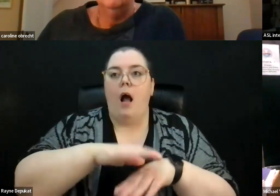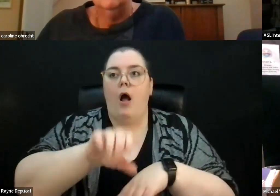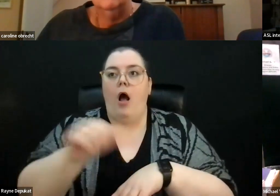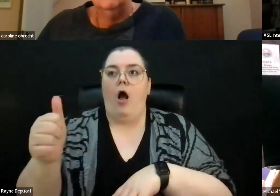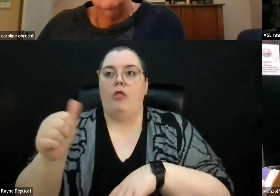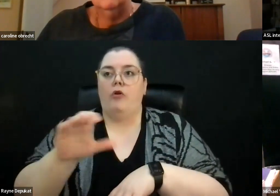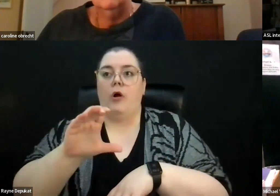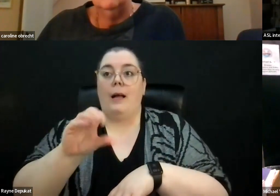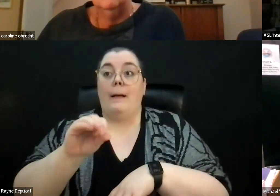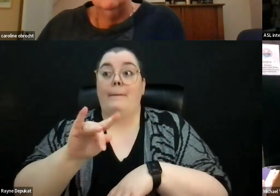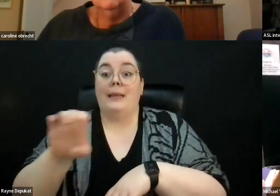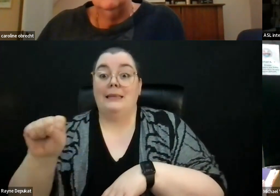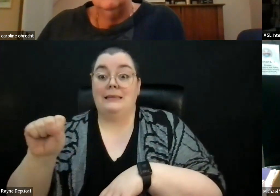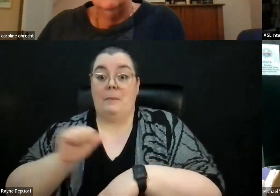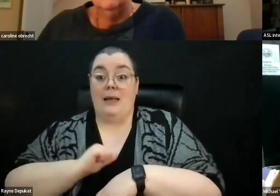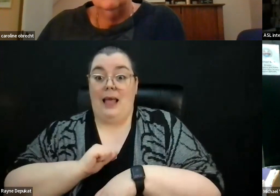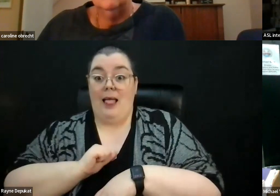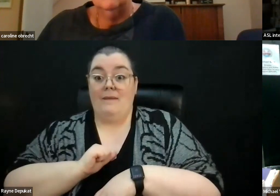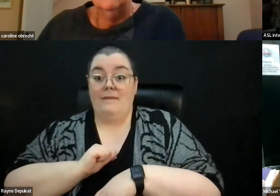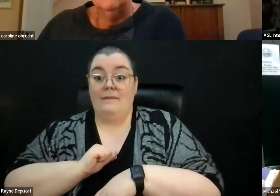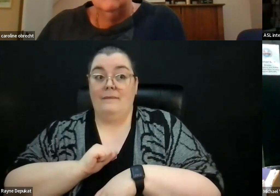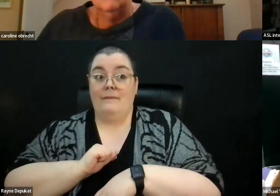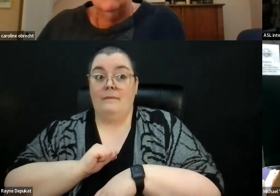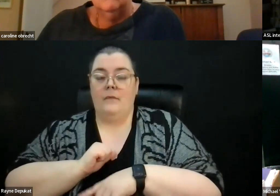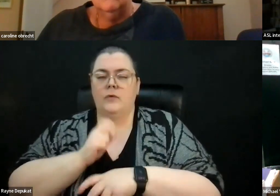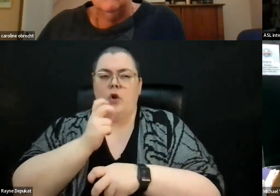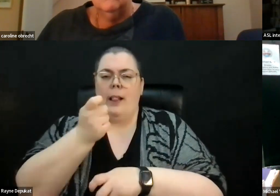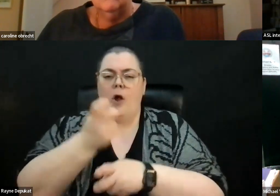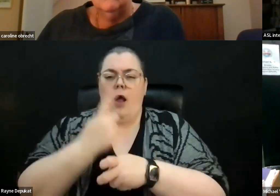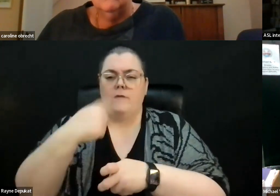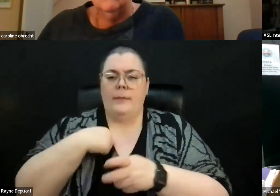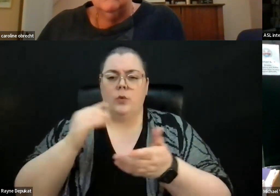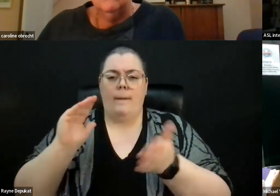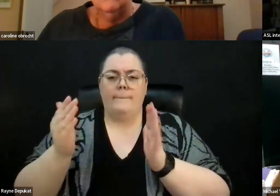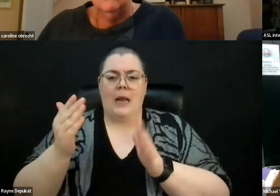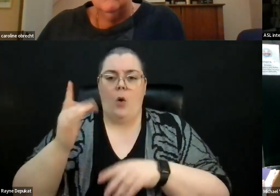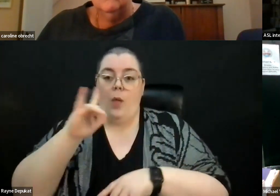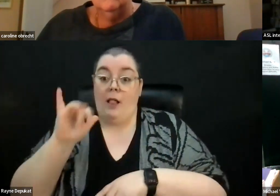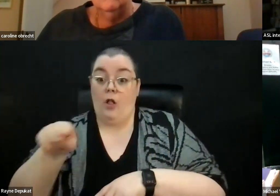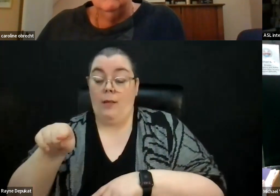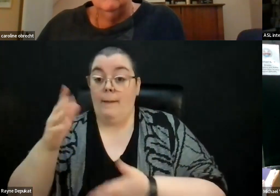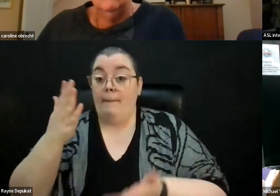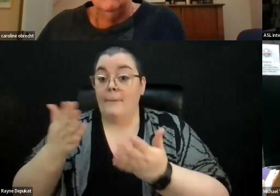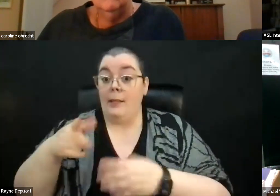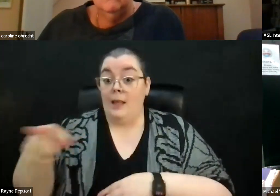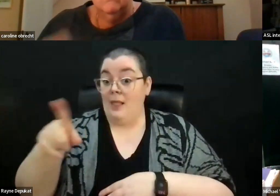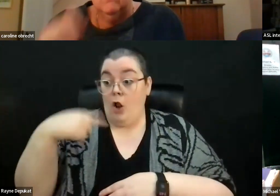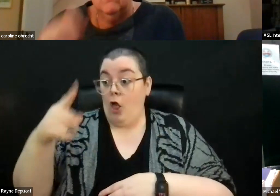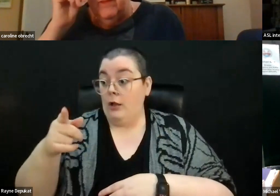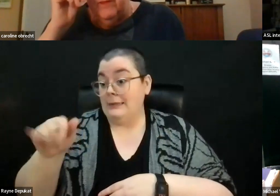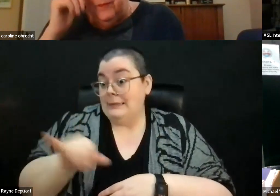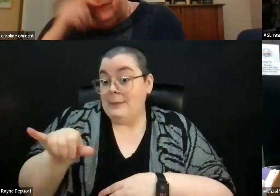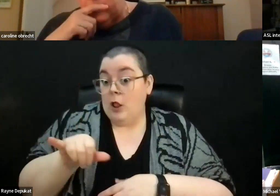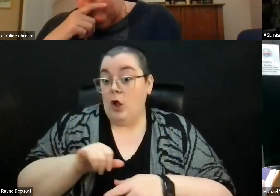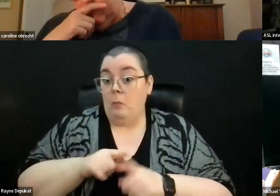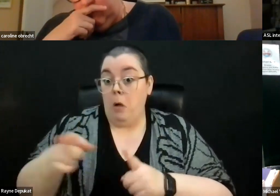beginning. I am not on other committees myself, so it's hard for me to compare our